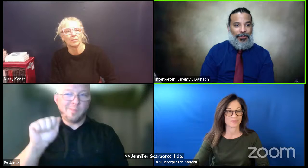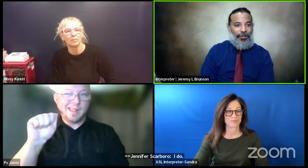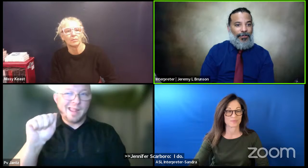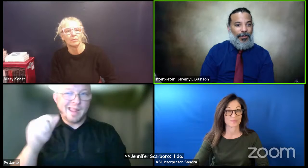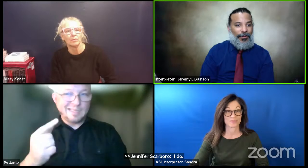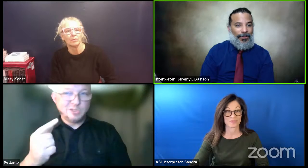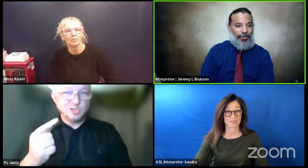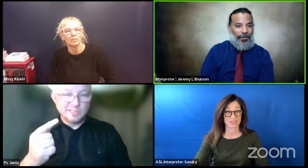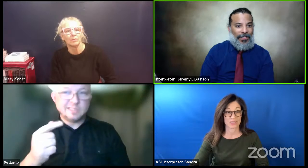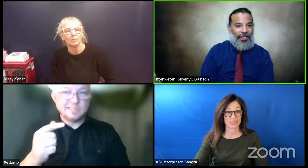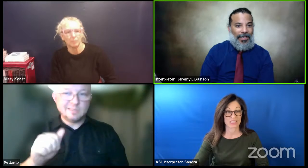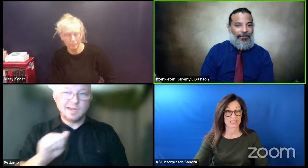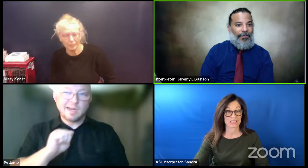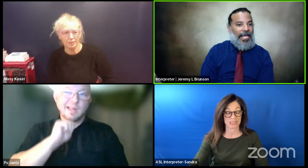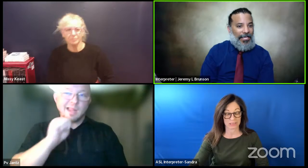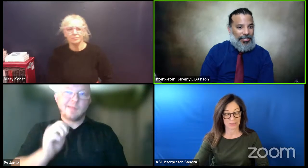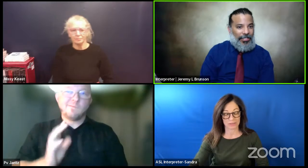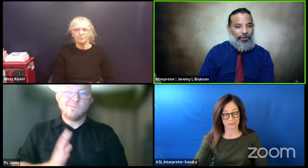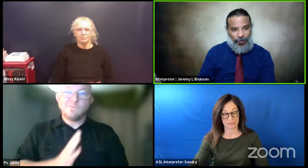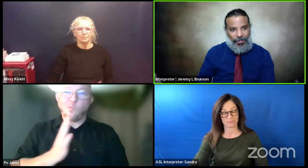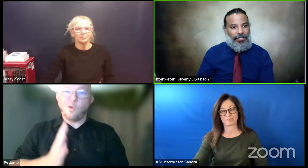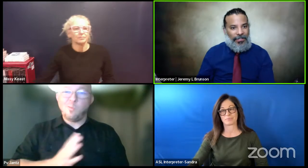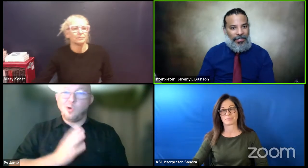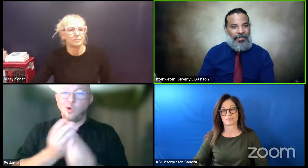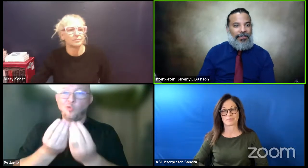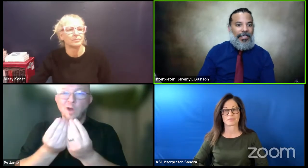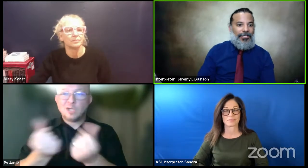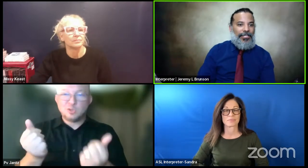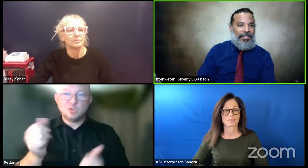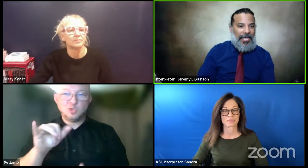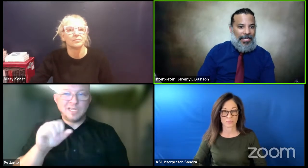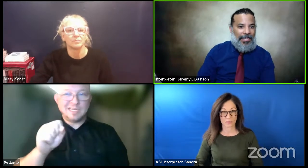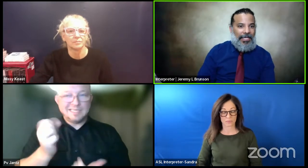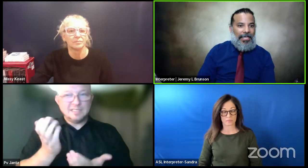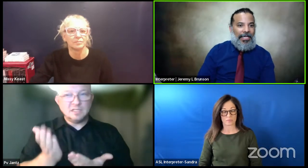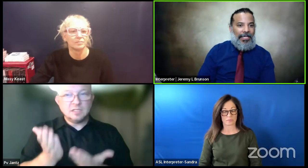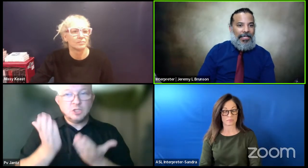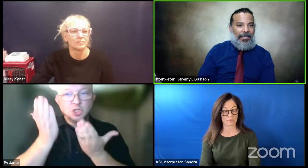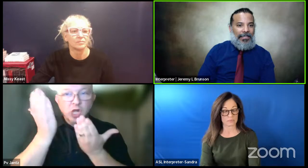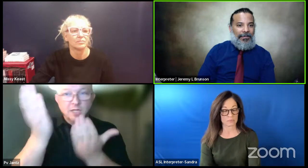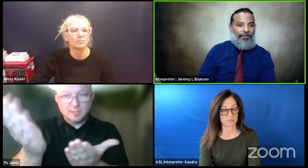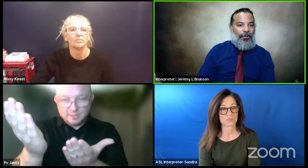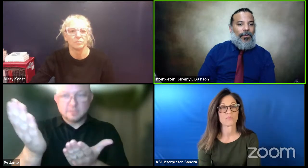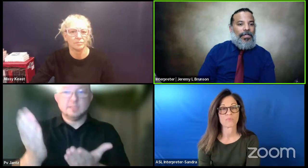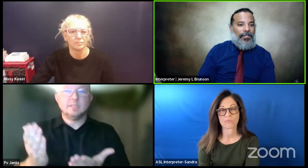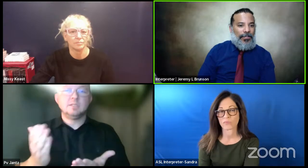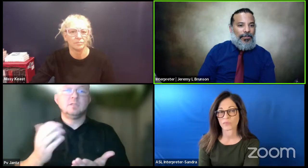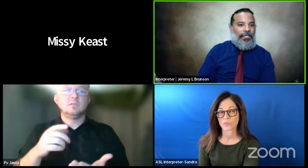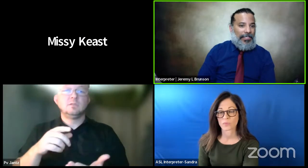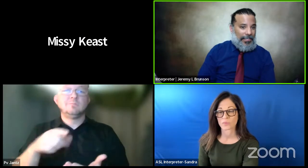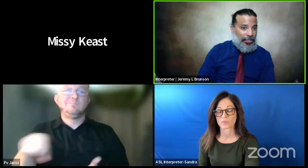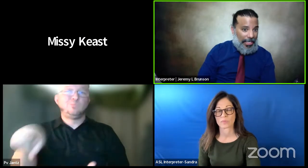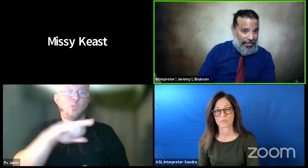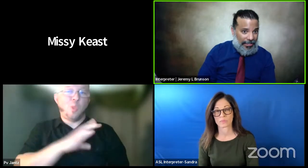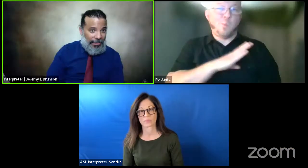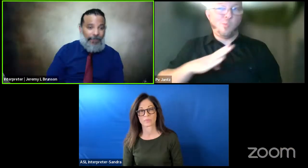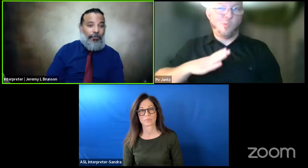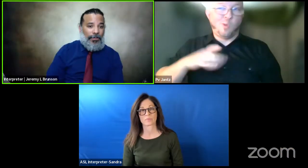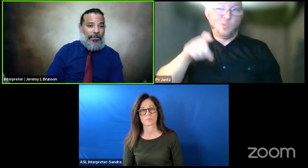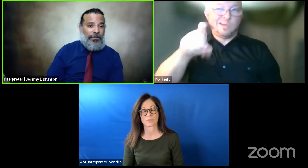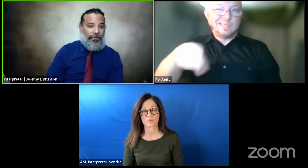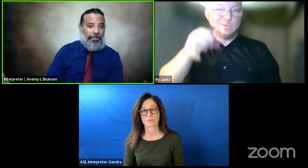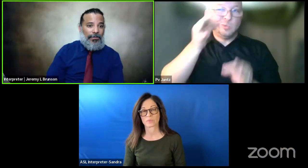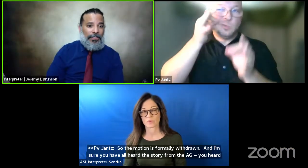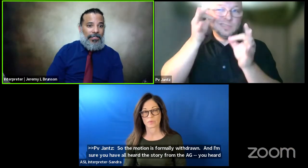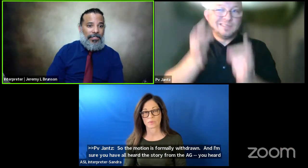And I'm sure you've all heard the story from the AG. You heard what the AG just said. The formal resolution is suggested, the